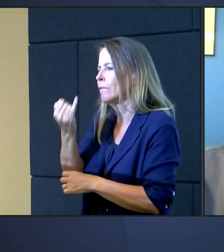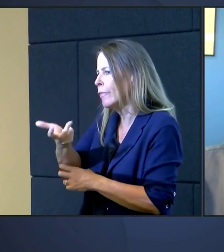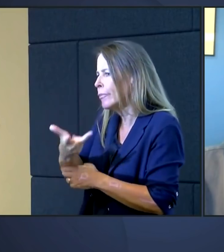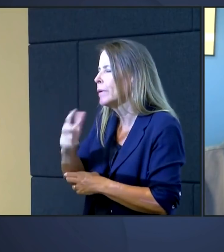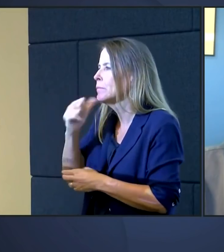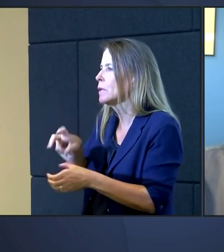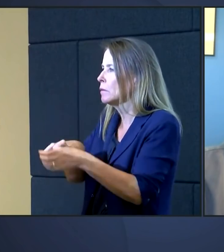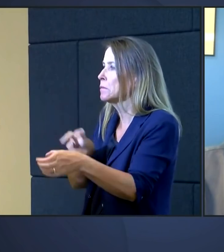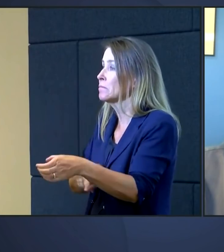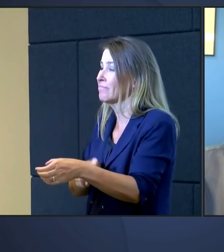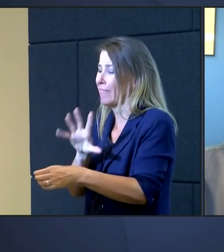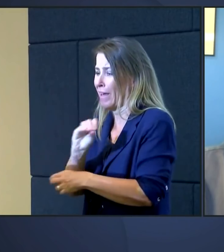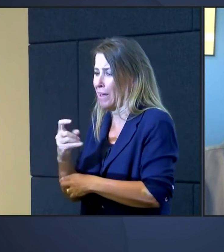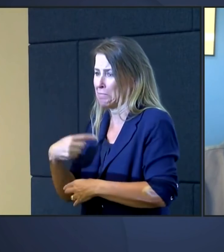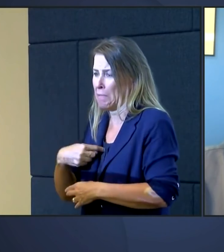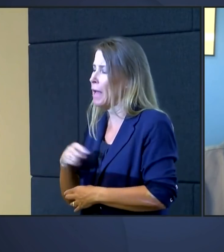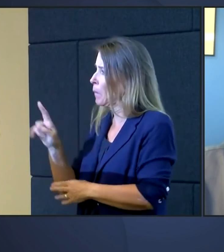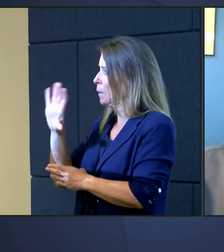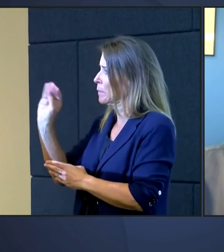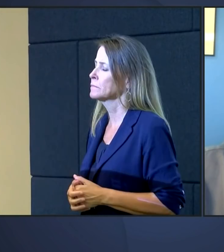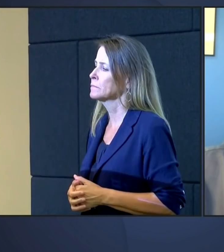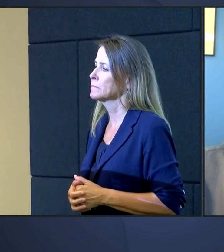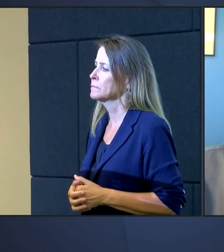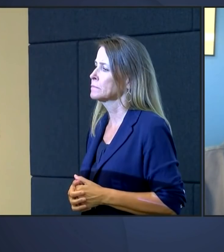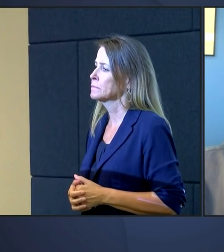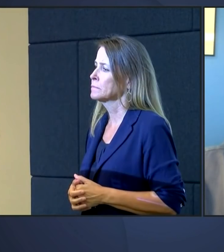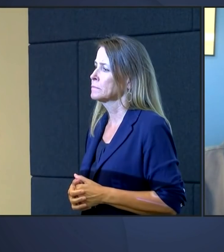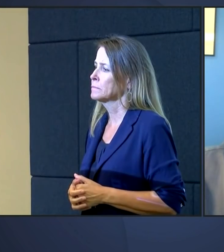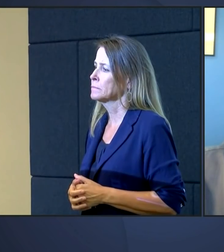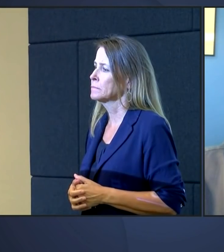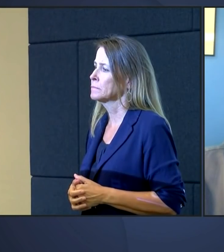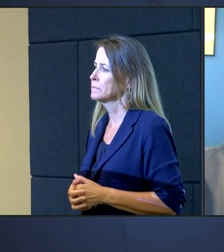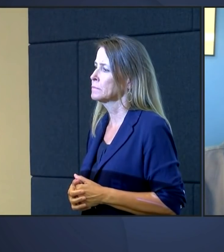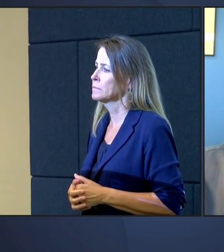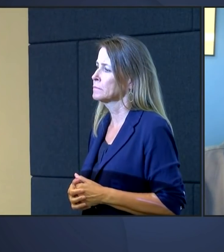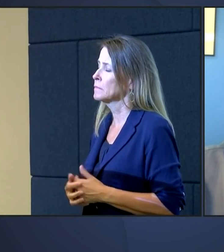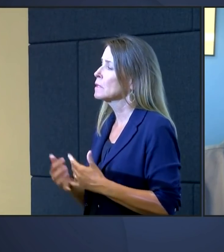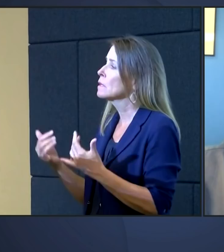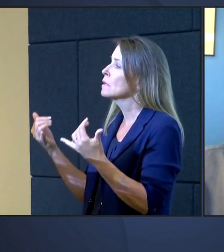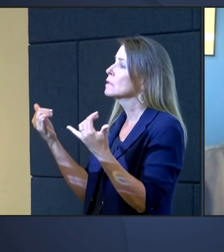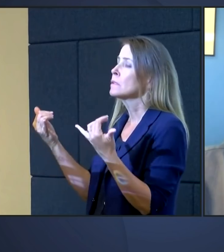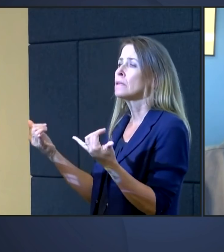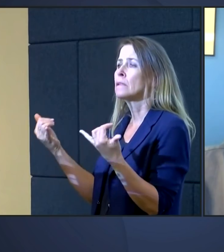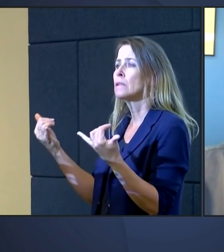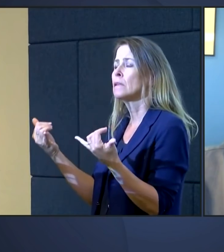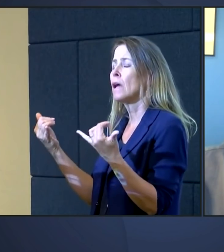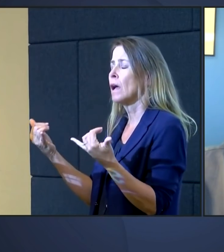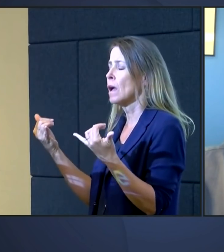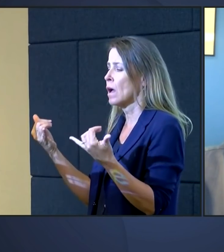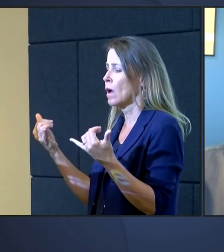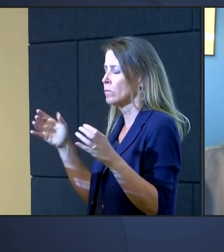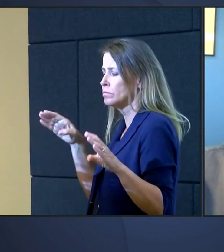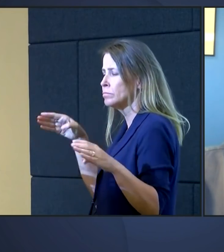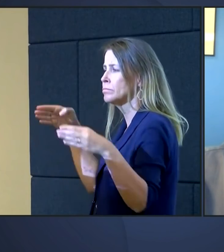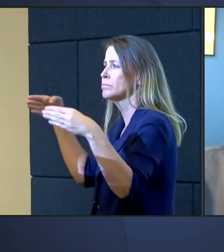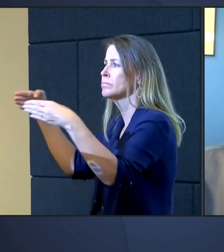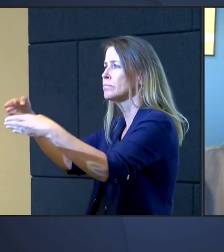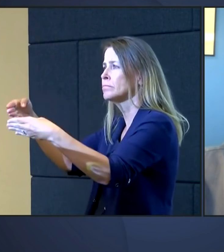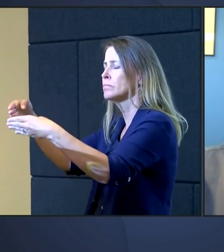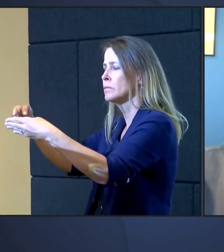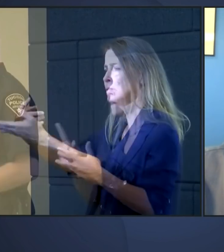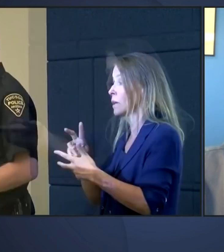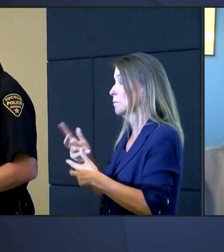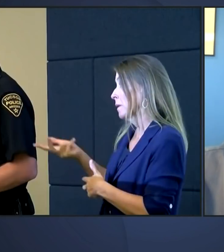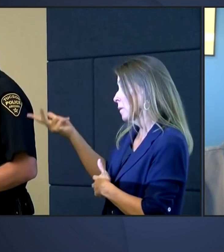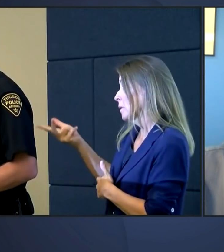chief offered his resignation because he felt as though there were so many failures in this case. But the city council and the city manager